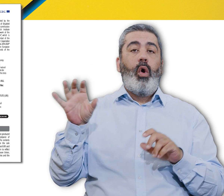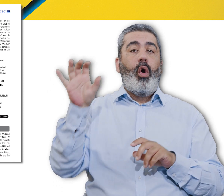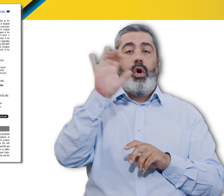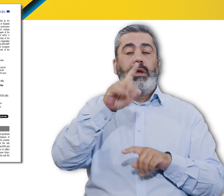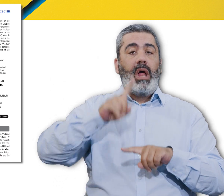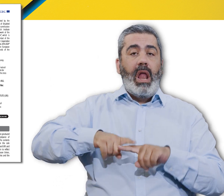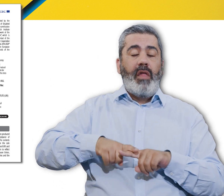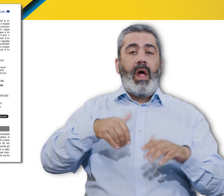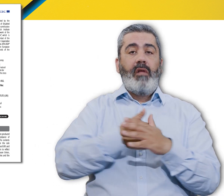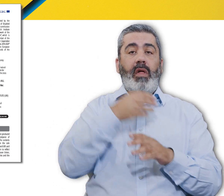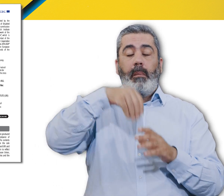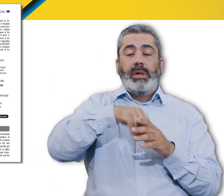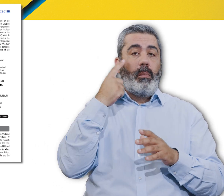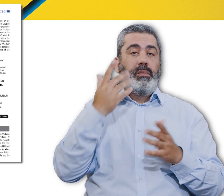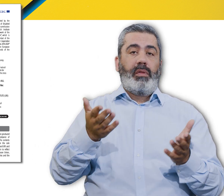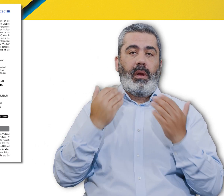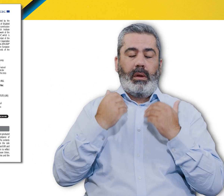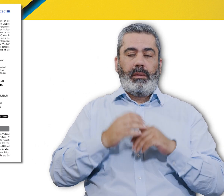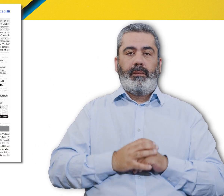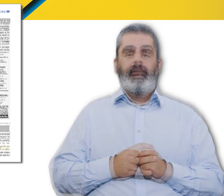participating countries and the managing authority.